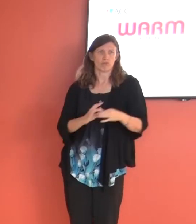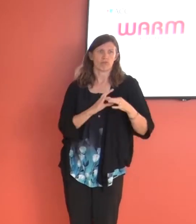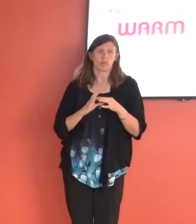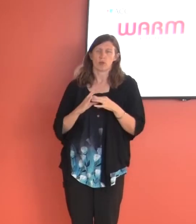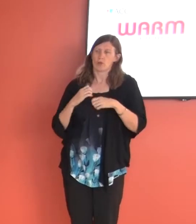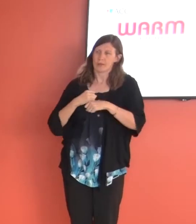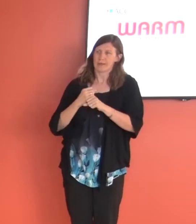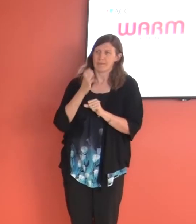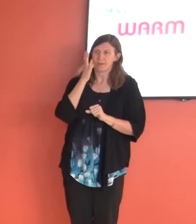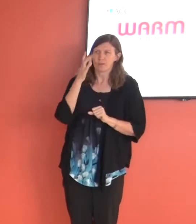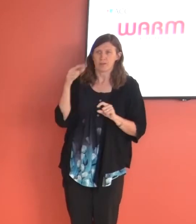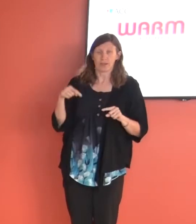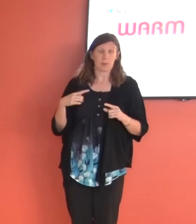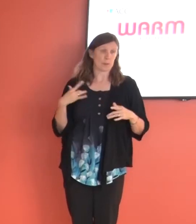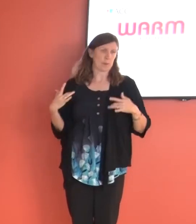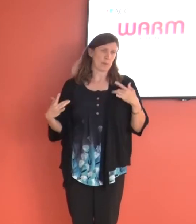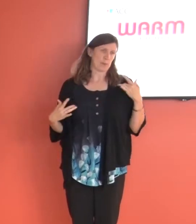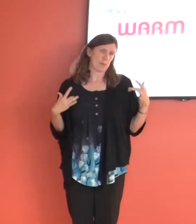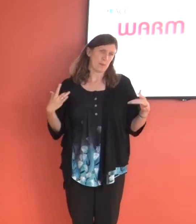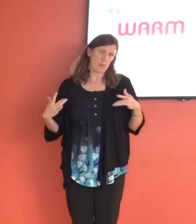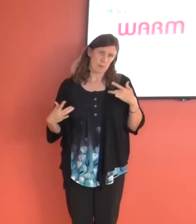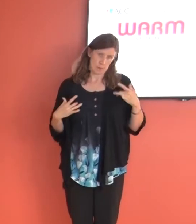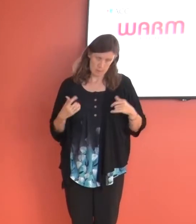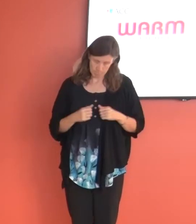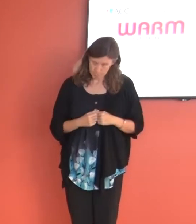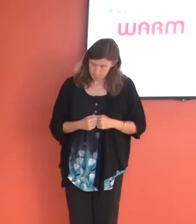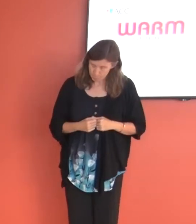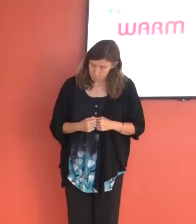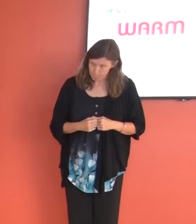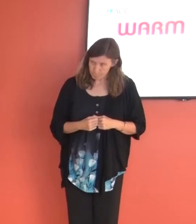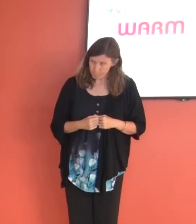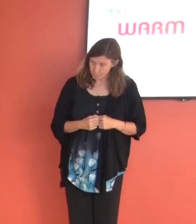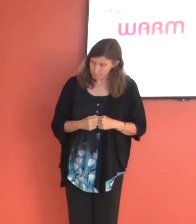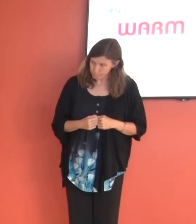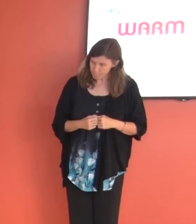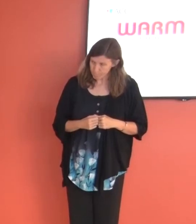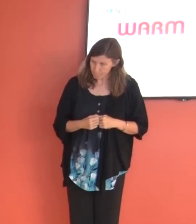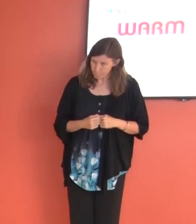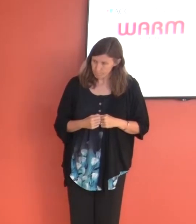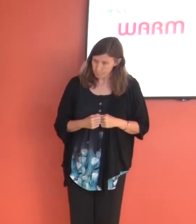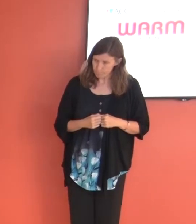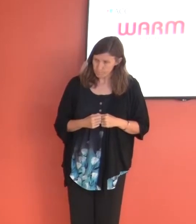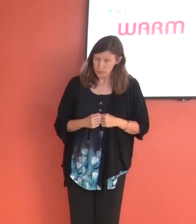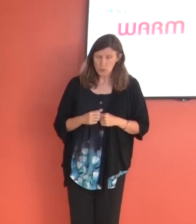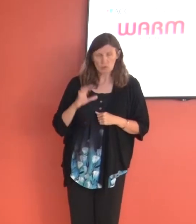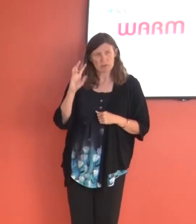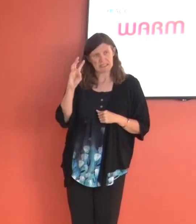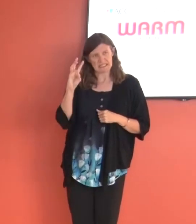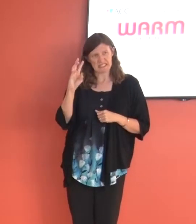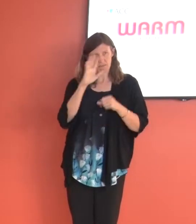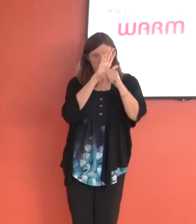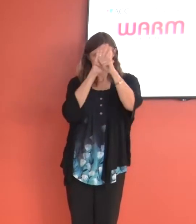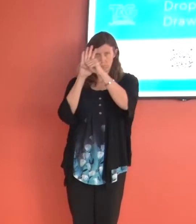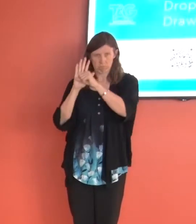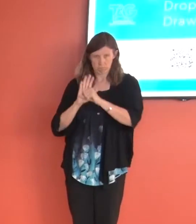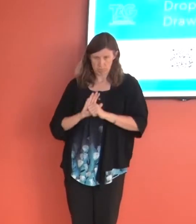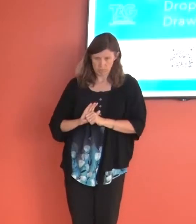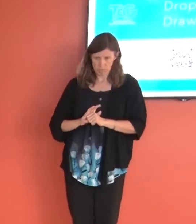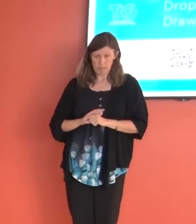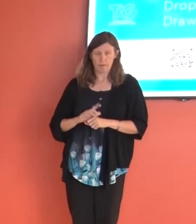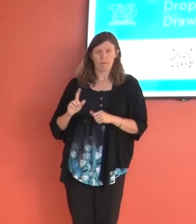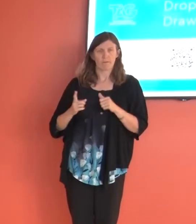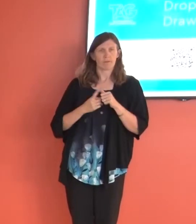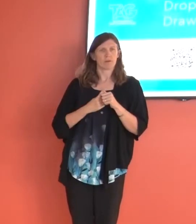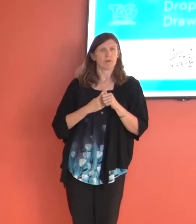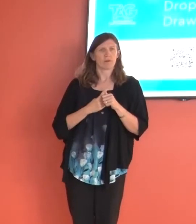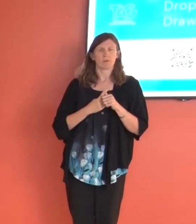Community College. So it's actually pretty exciting. So when we think about the six, so the first one is a